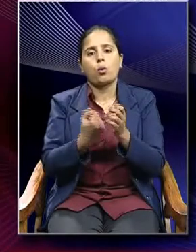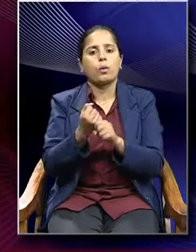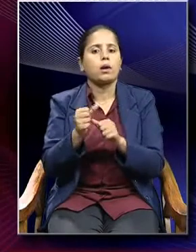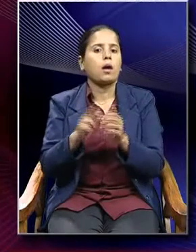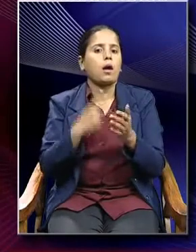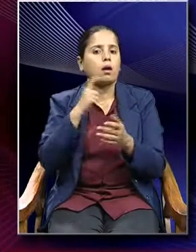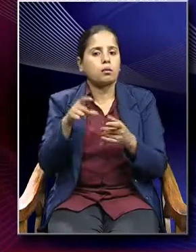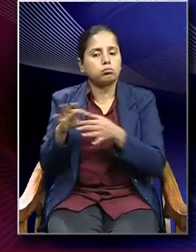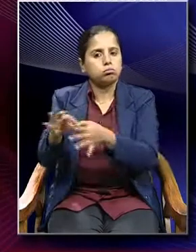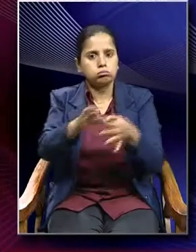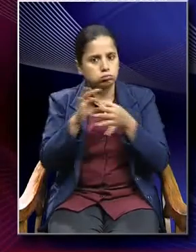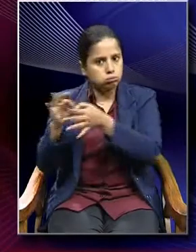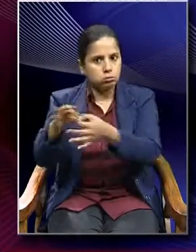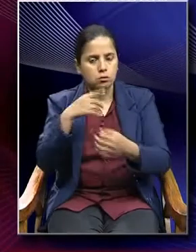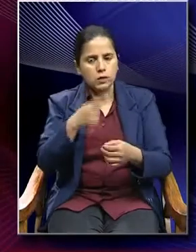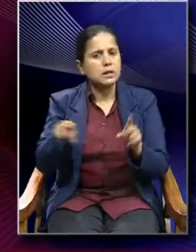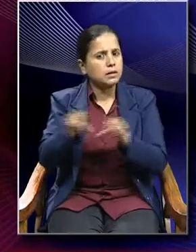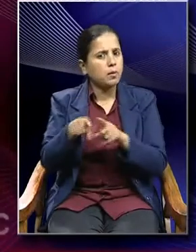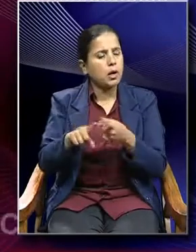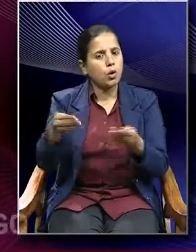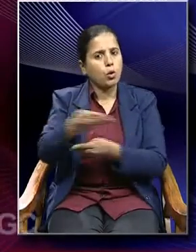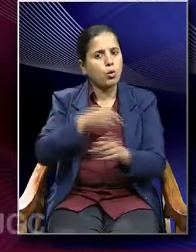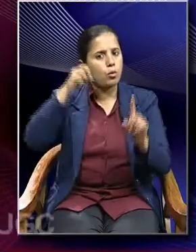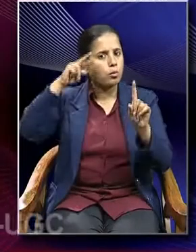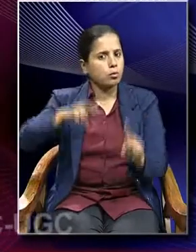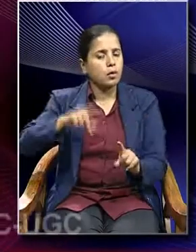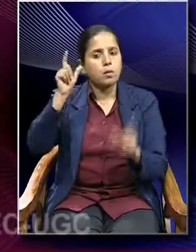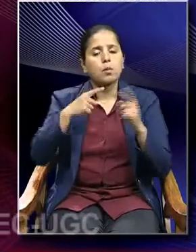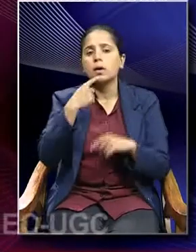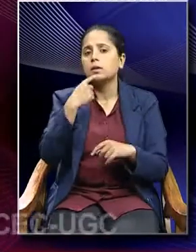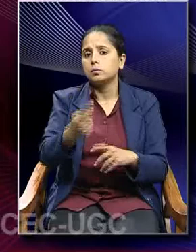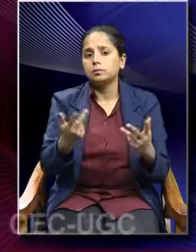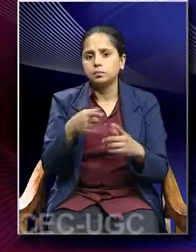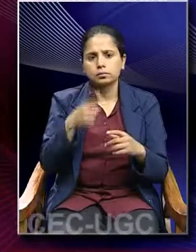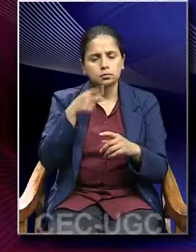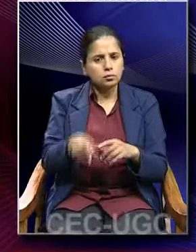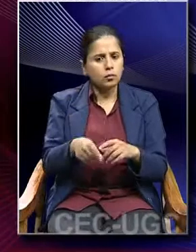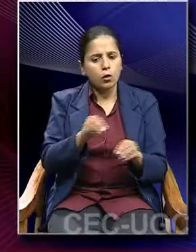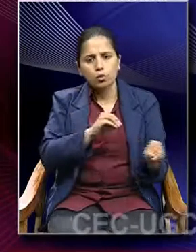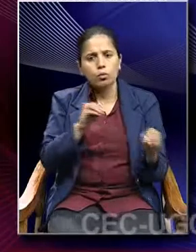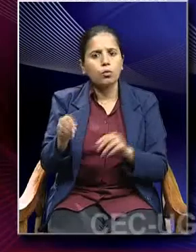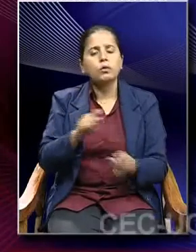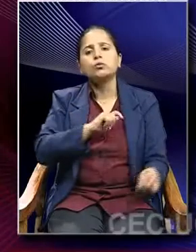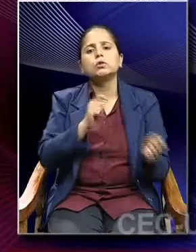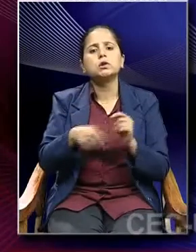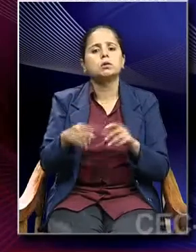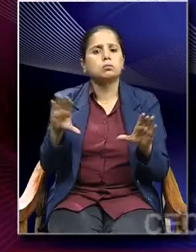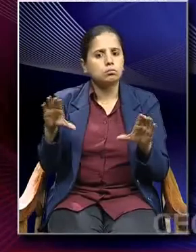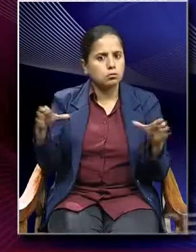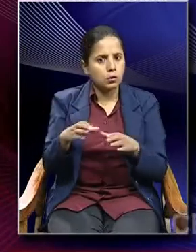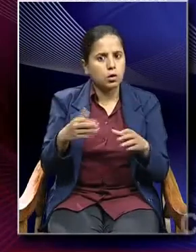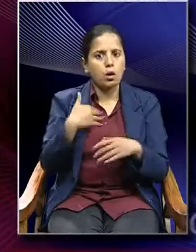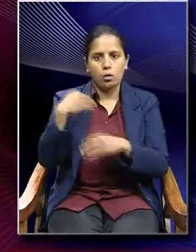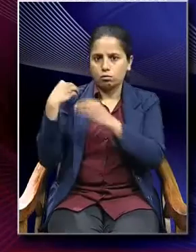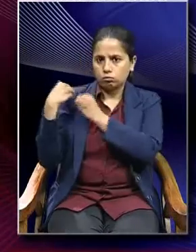Similarly, economic perspective, people were saying that there is a shift from collective ownership